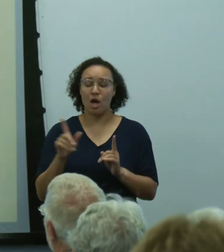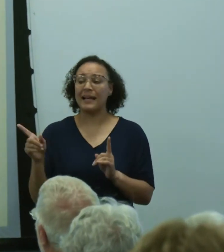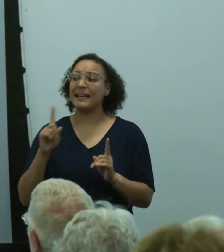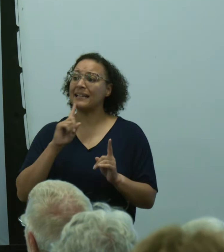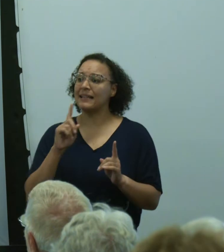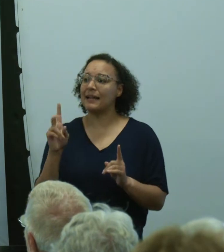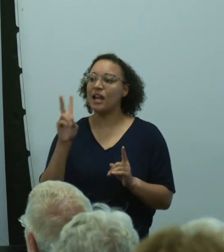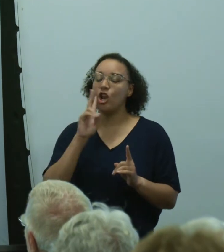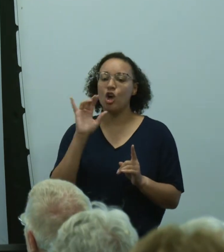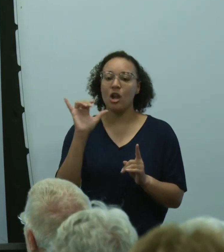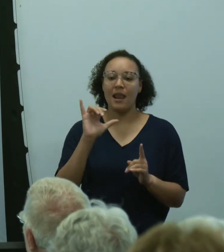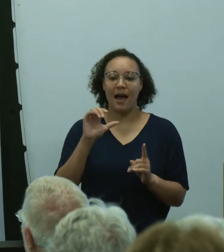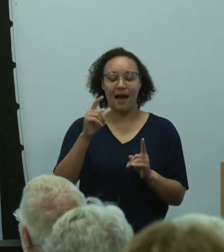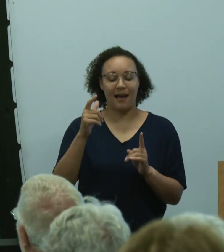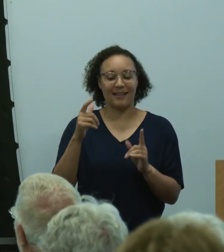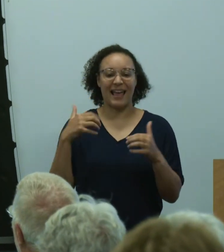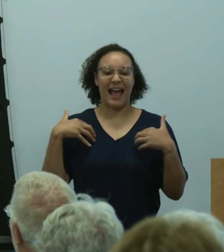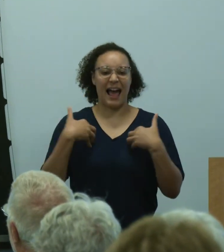a salamander.